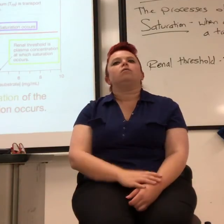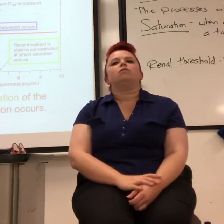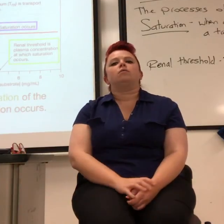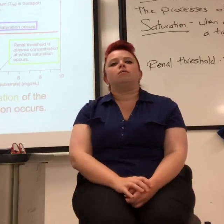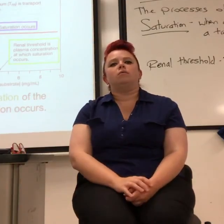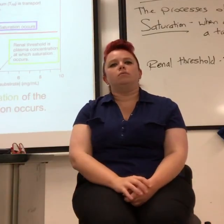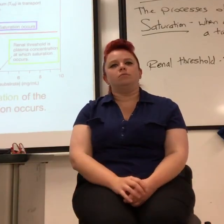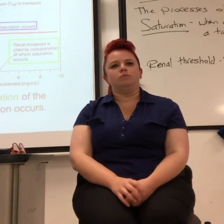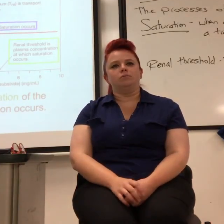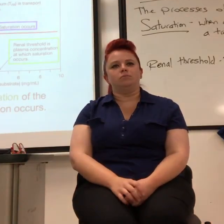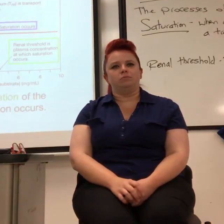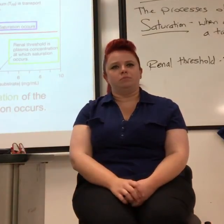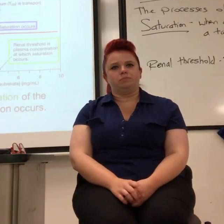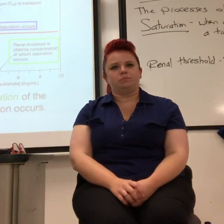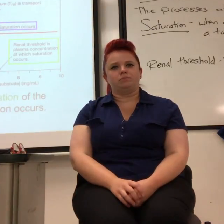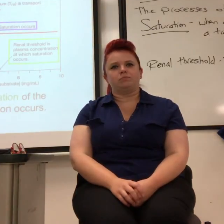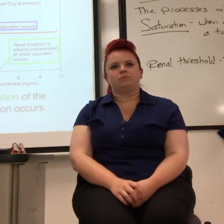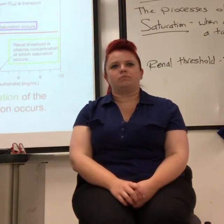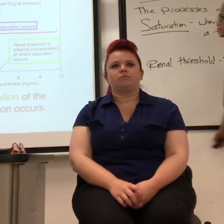mil.